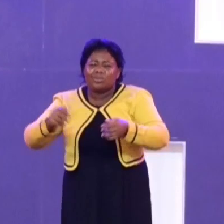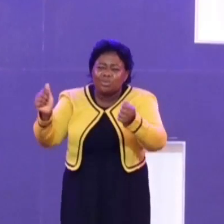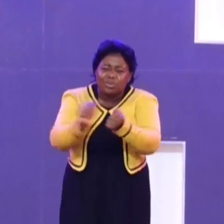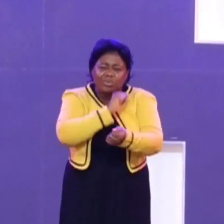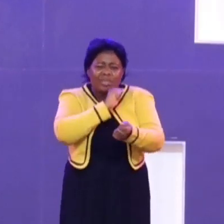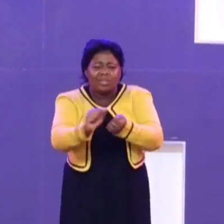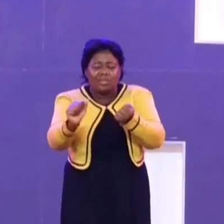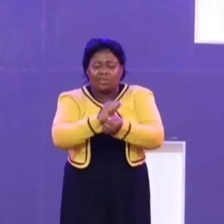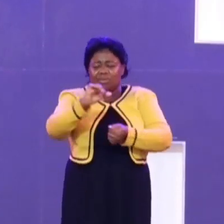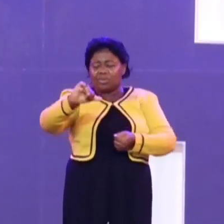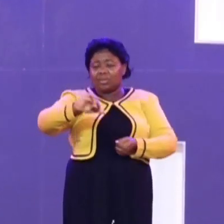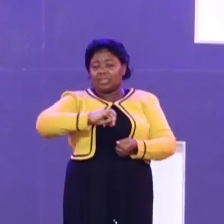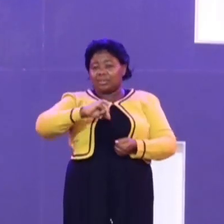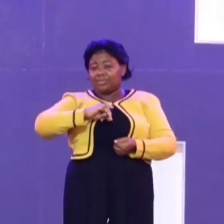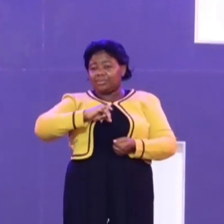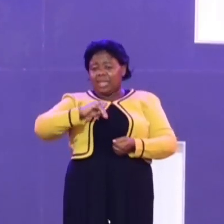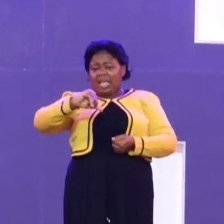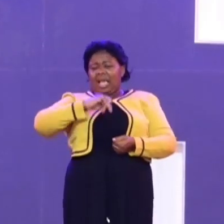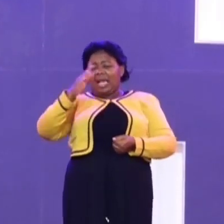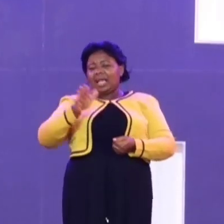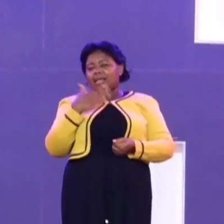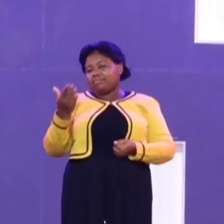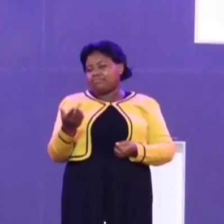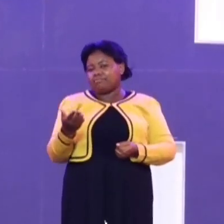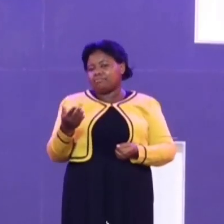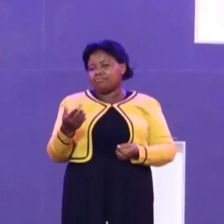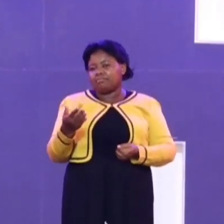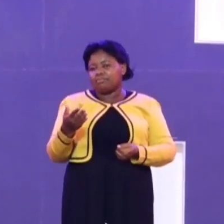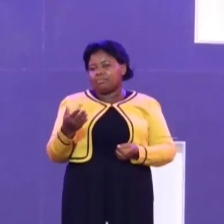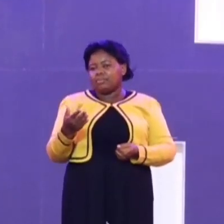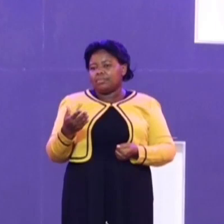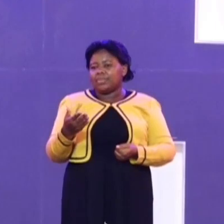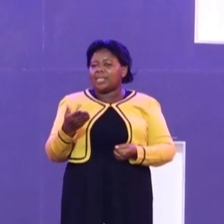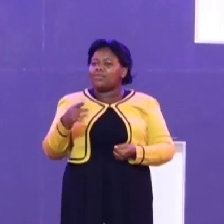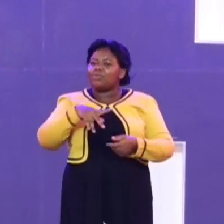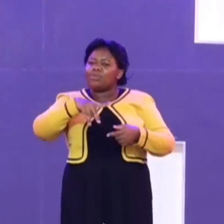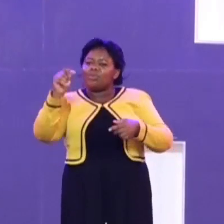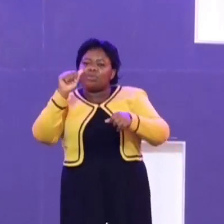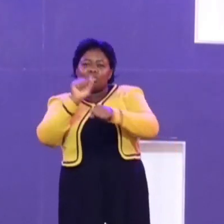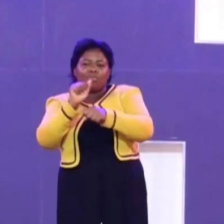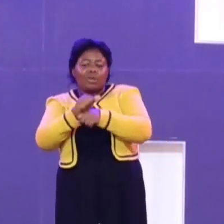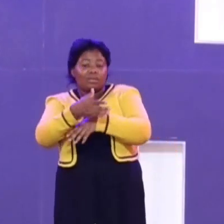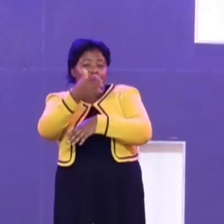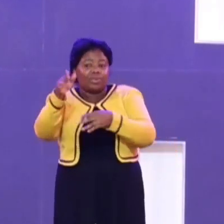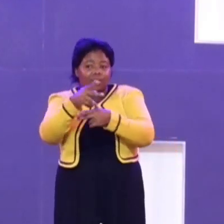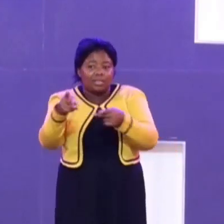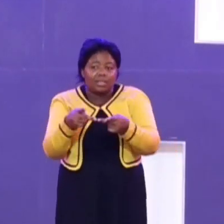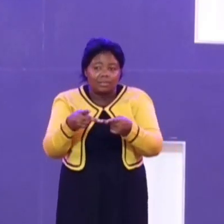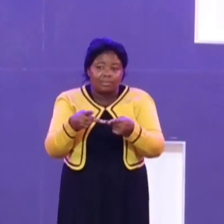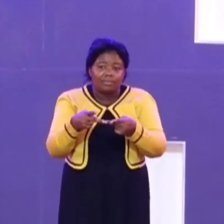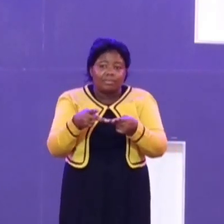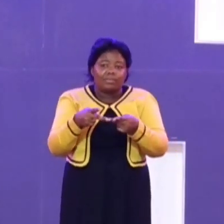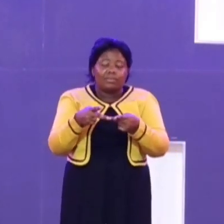Abanga ayambalagana n'obwanze. I am. Nze. Let's go to work. Katugende ku mirimu gye tukolera. What makes us fail to